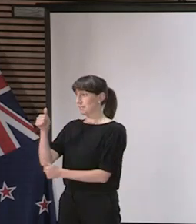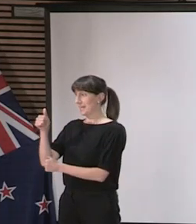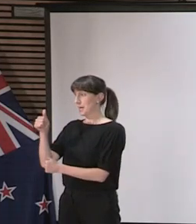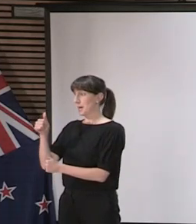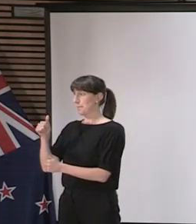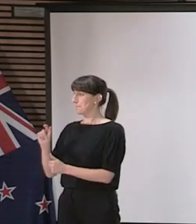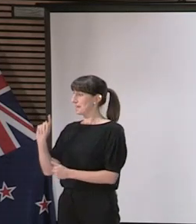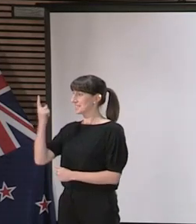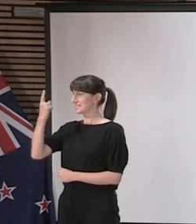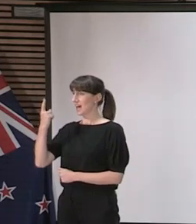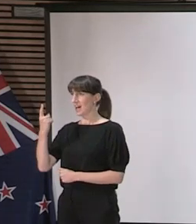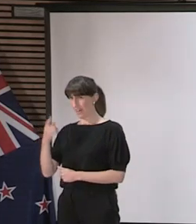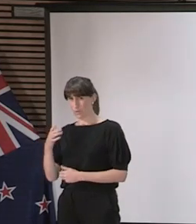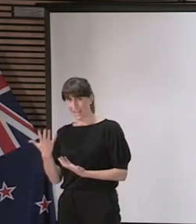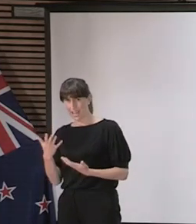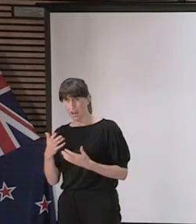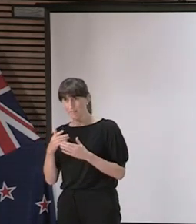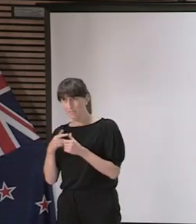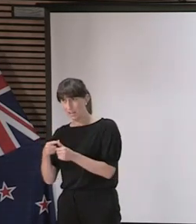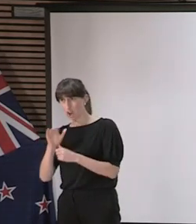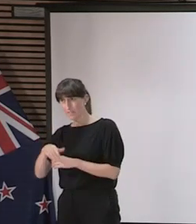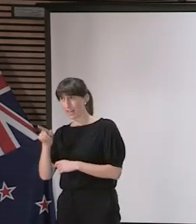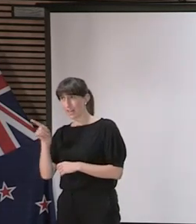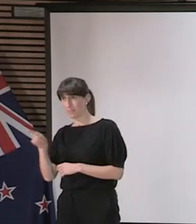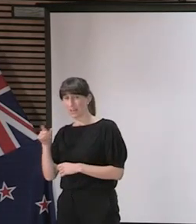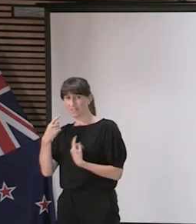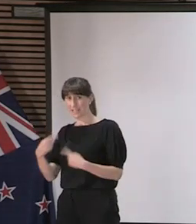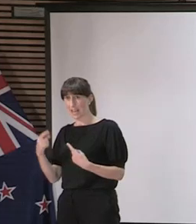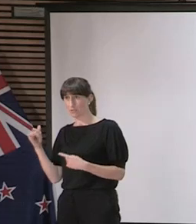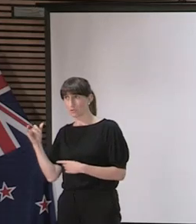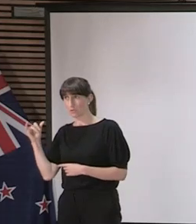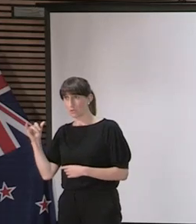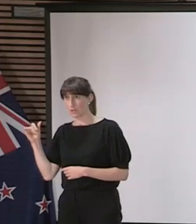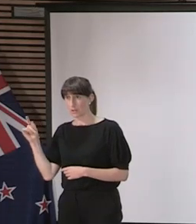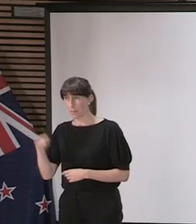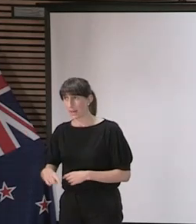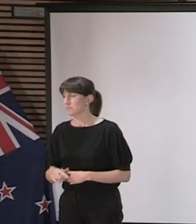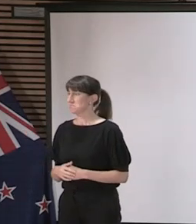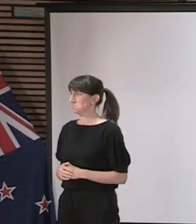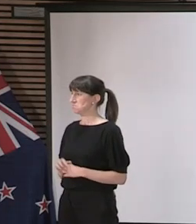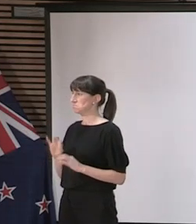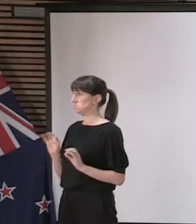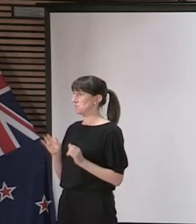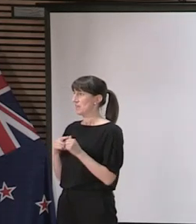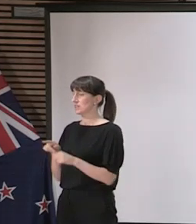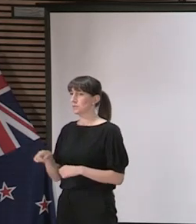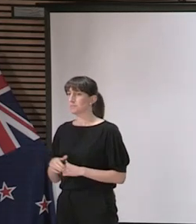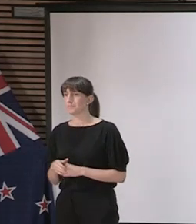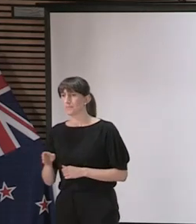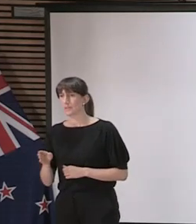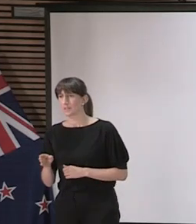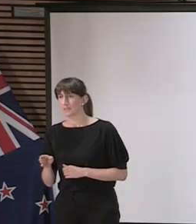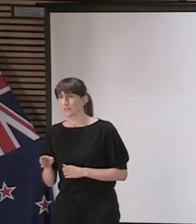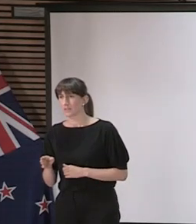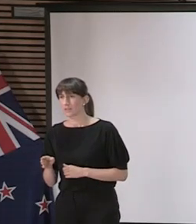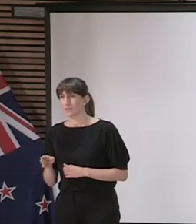haven't. Can I ask Is you it what the safe for them? Ministry's Is it opinion appropriate, though? of testing elderly patients is? Ryman Healthcare requires